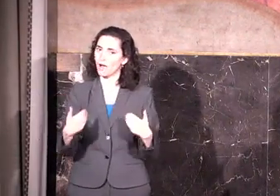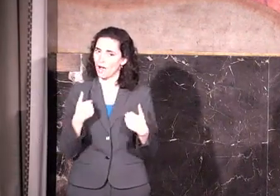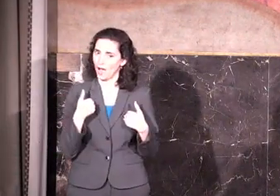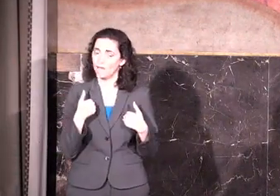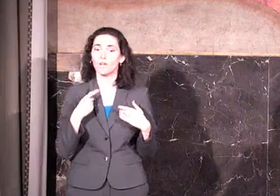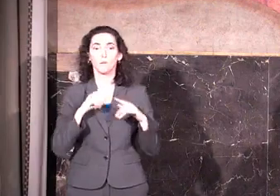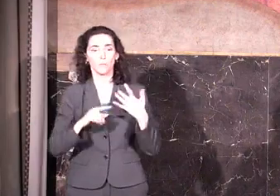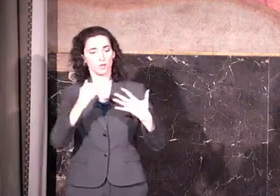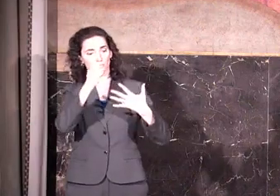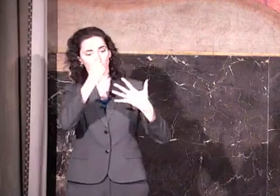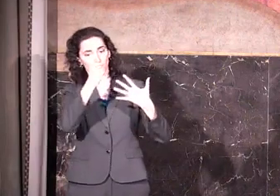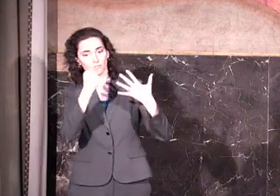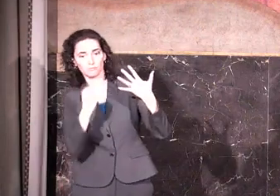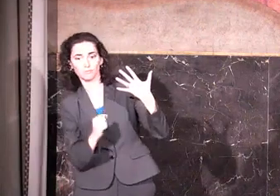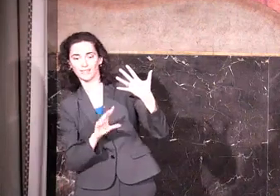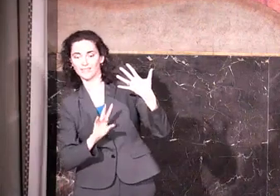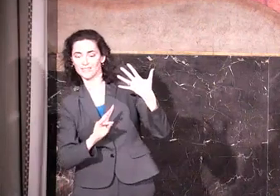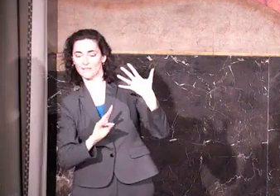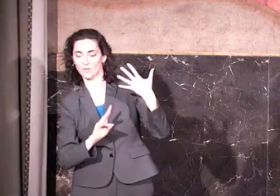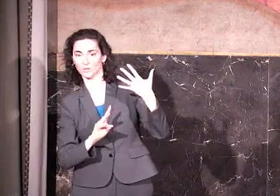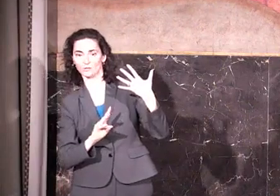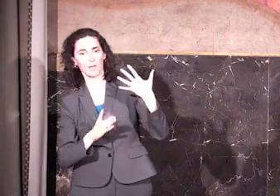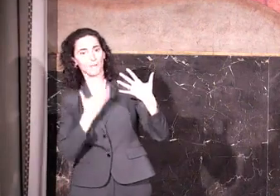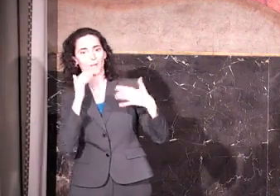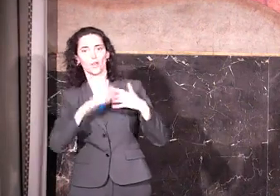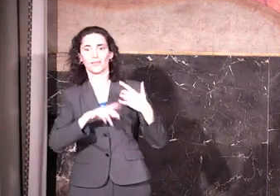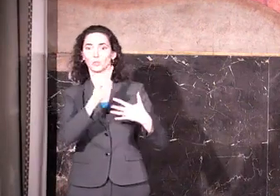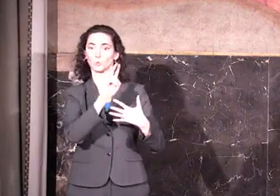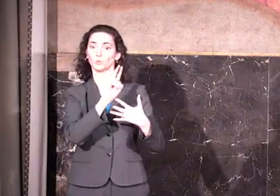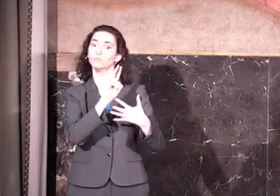are number 7. That beats being number 2.